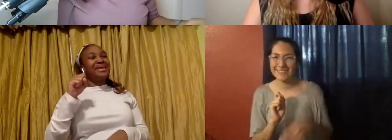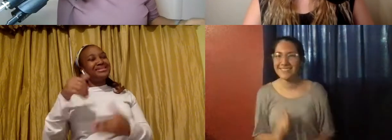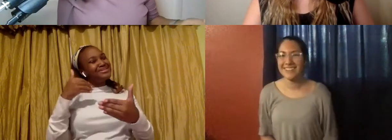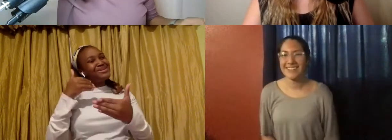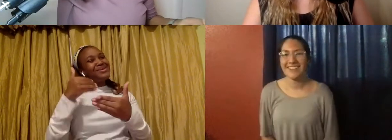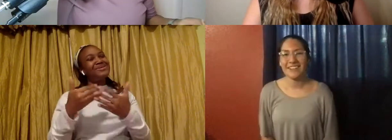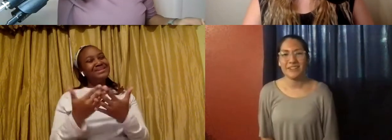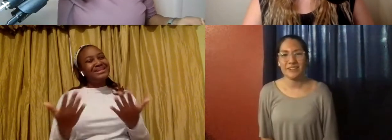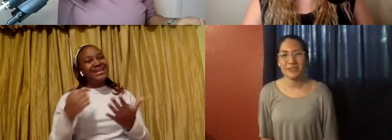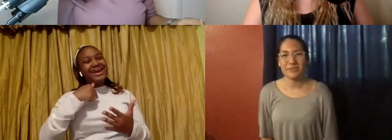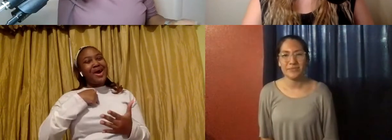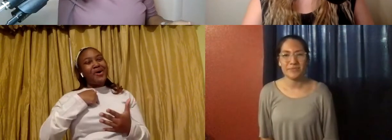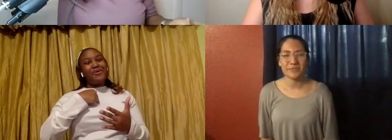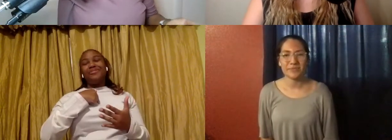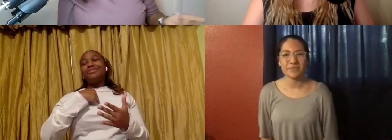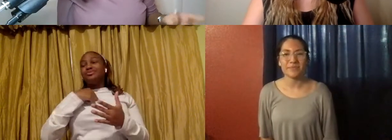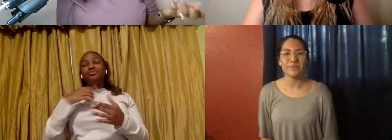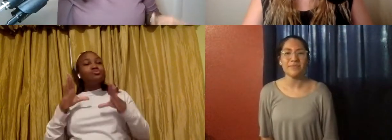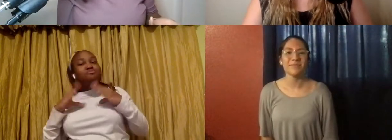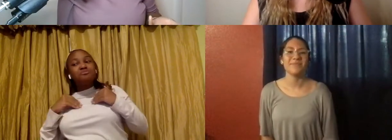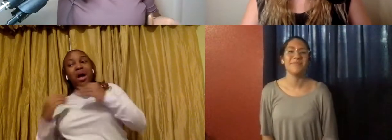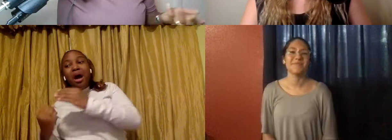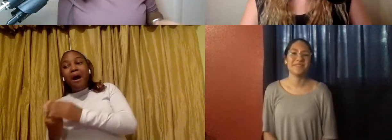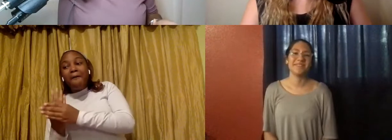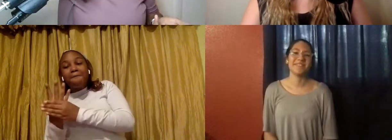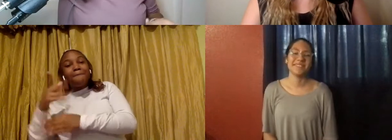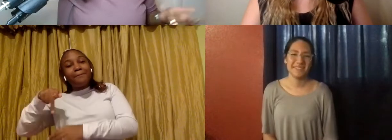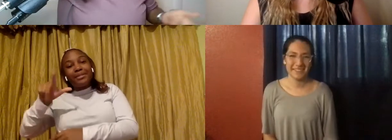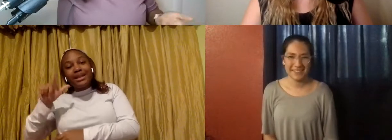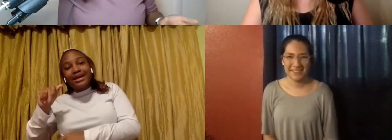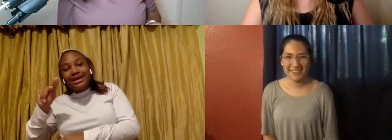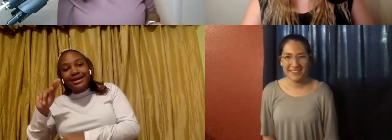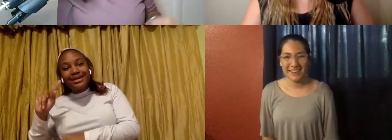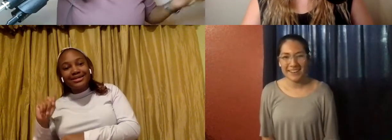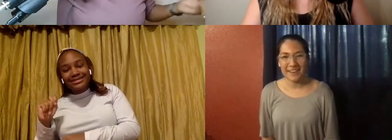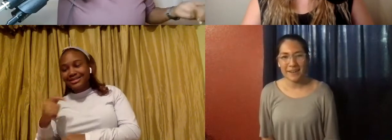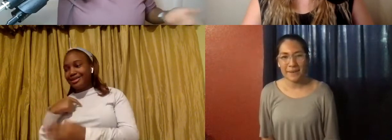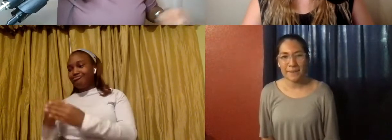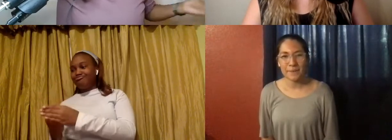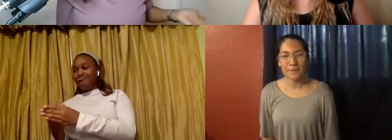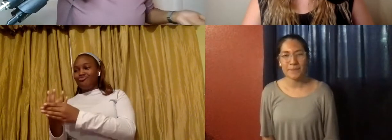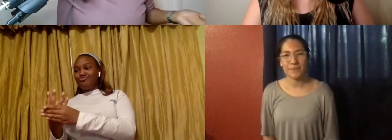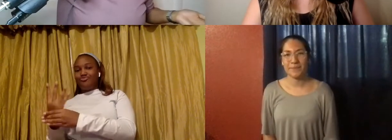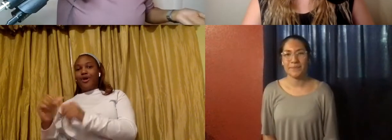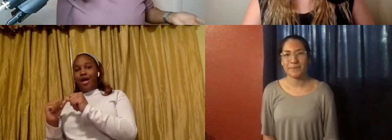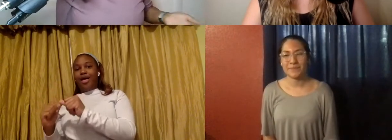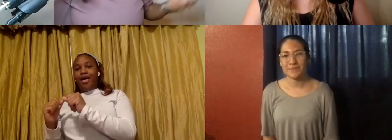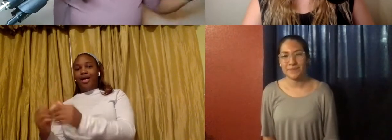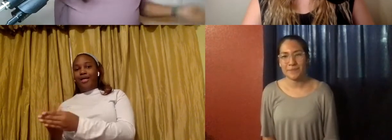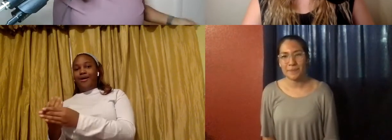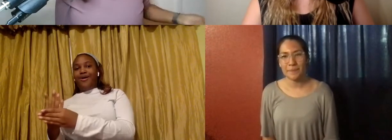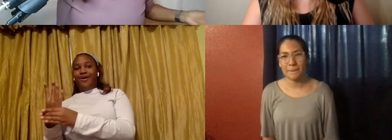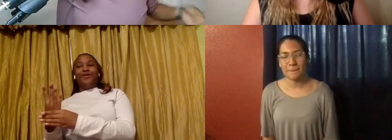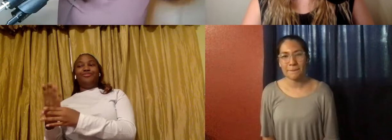get to like owning a plant, you know? Like, I'll never actually own like a plant that I'll be able to keep alive. That one like does the work by itself, you know? Like,